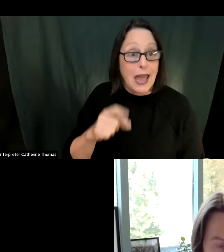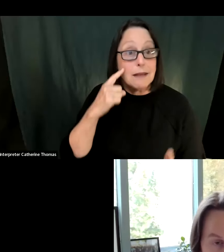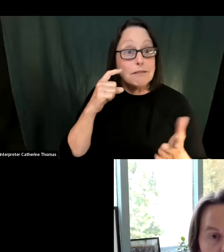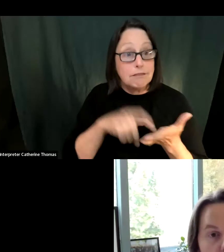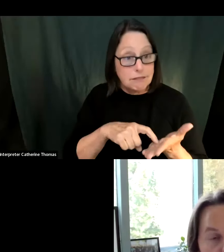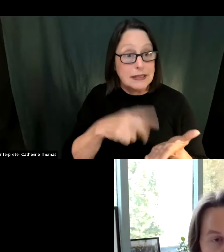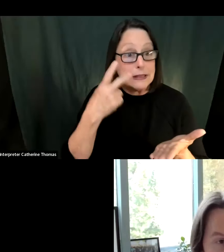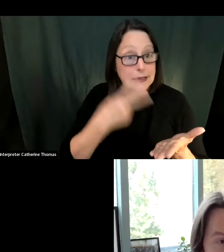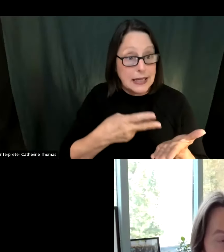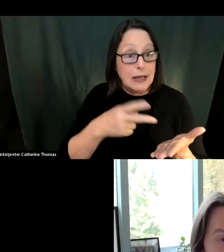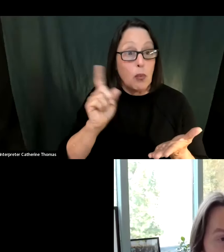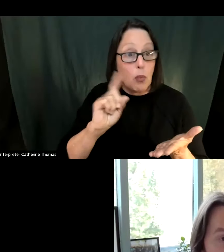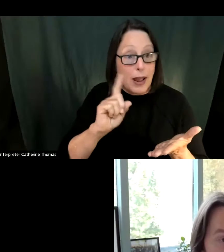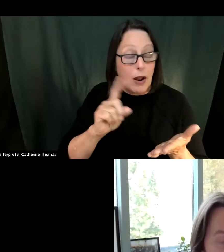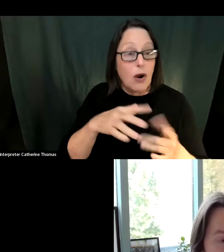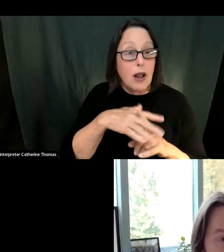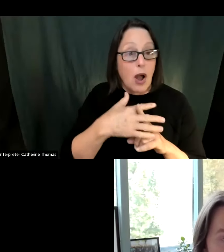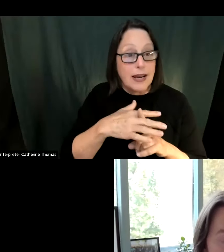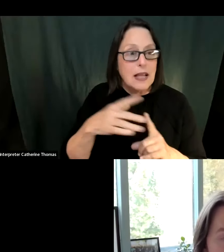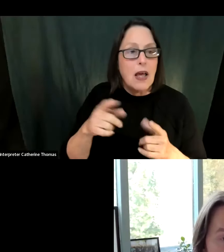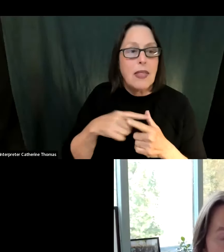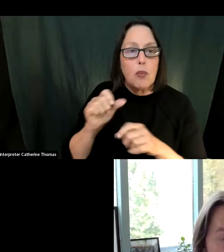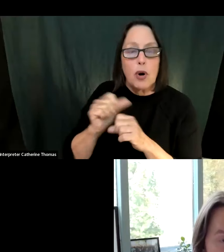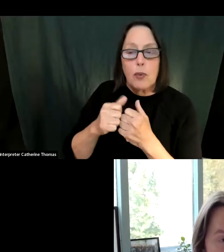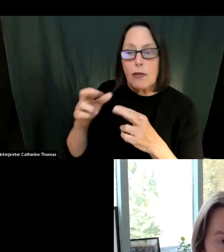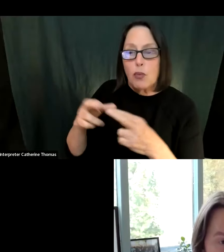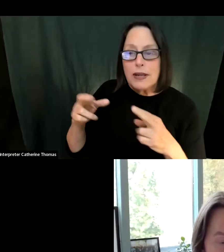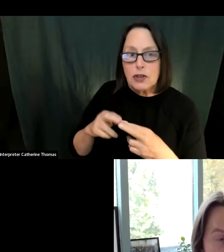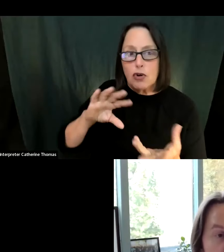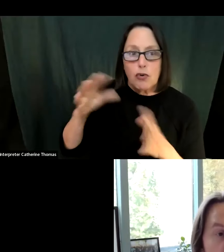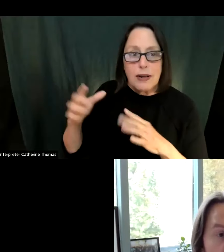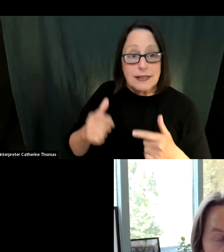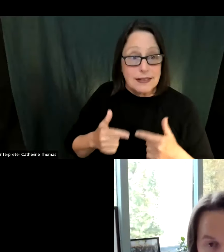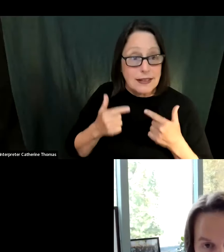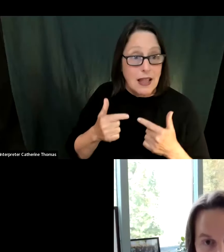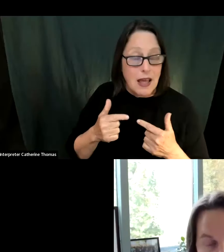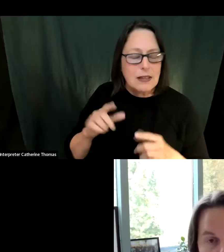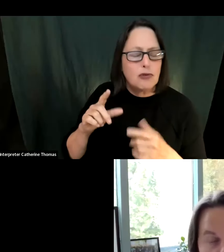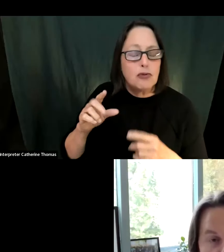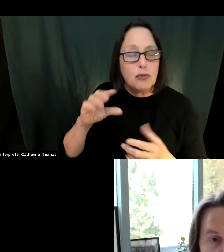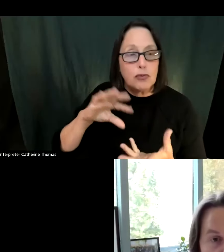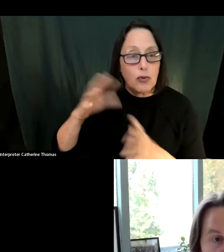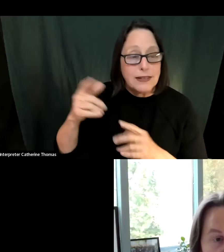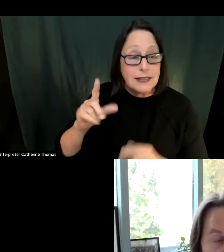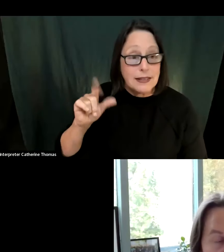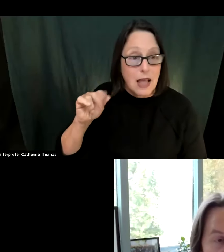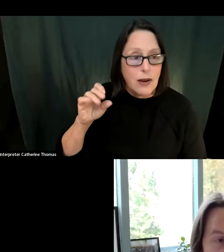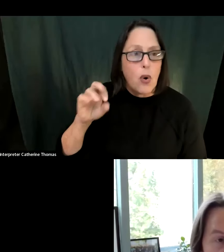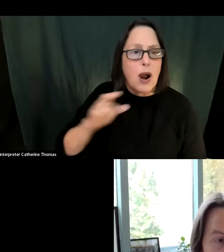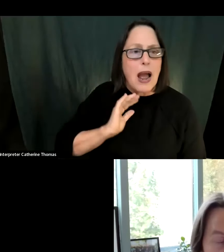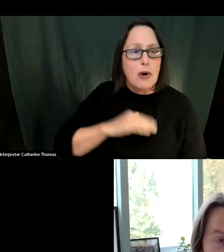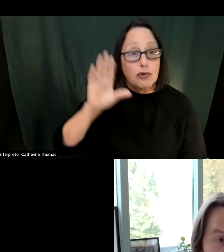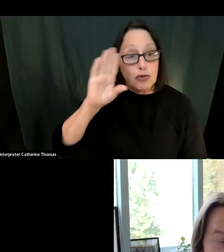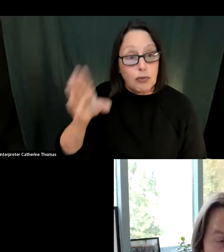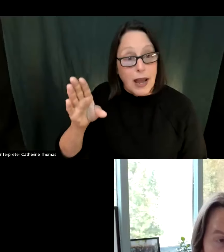work through the regional crisis line or RCL partners, or our direct relationships with providers to